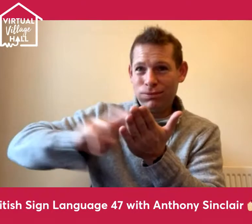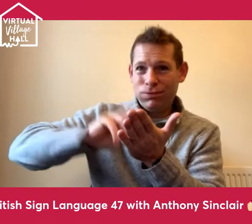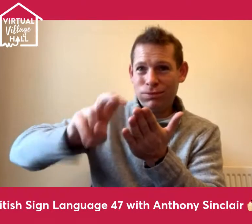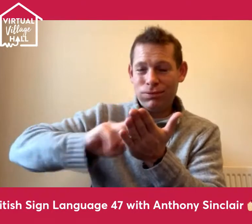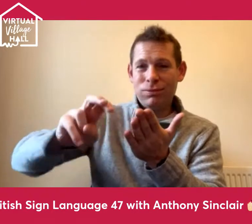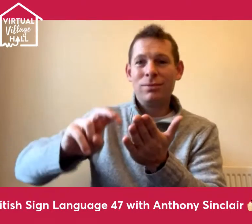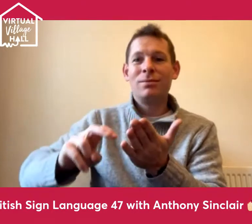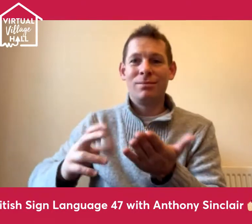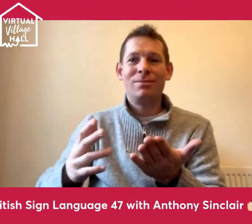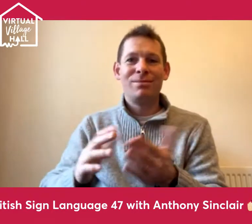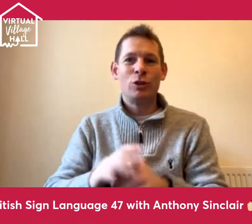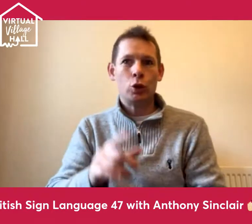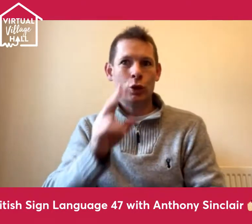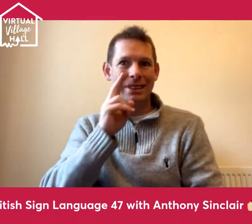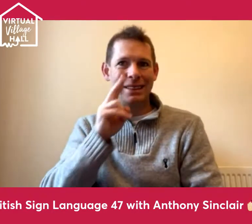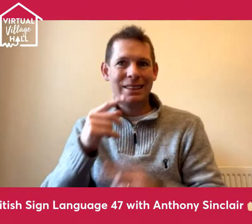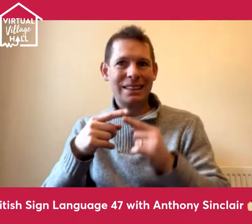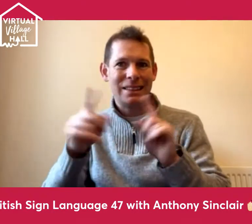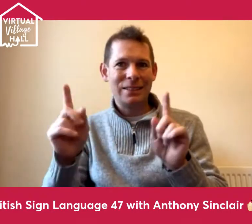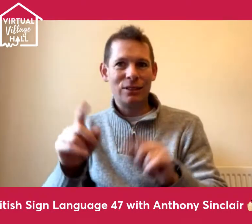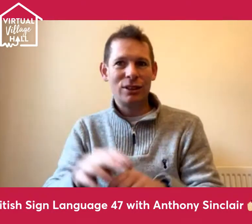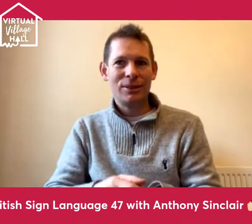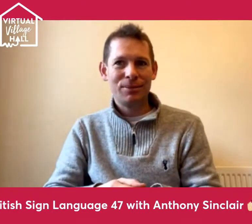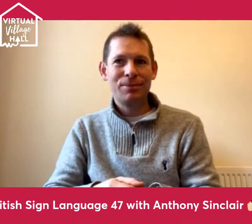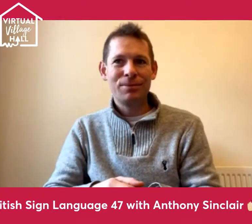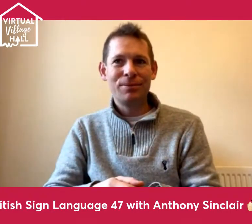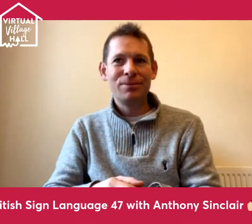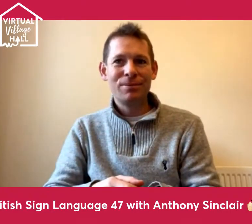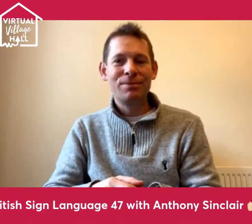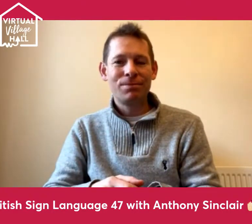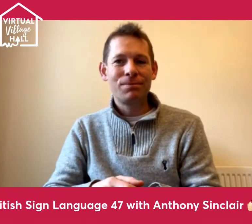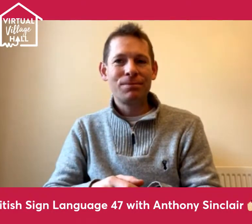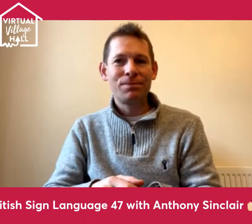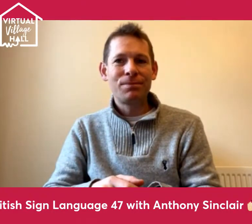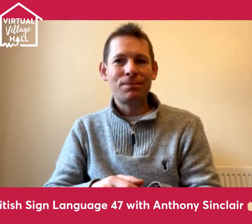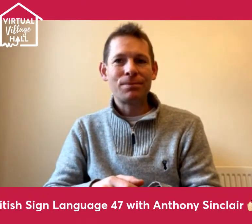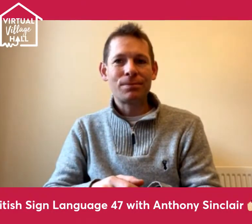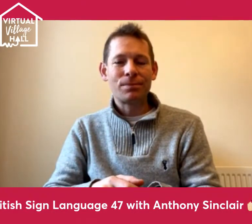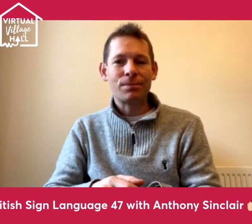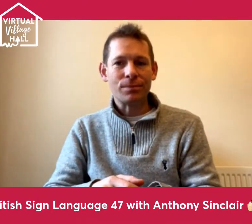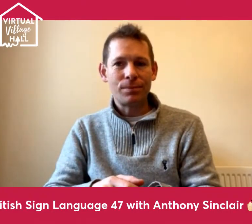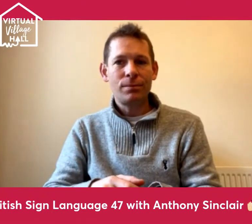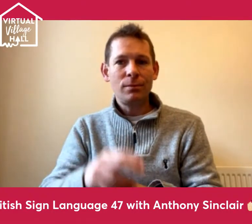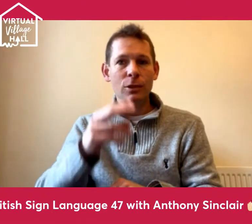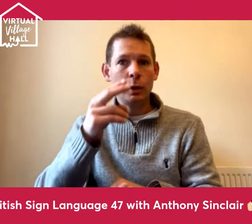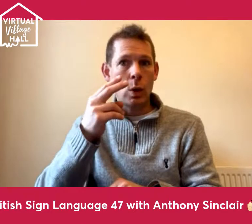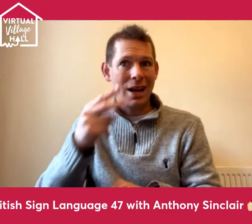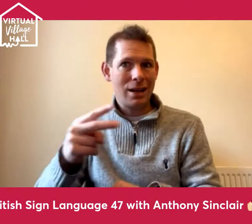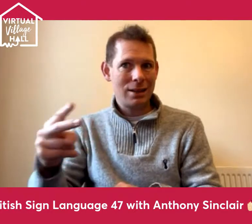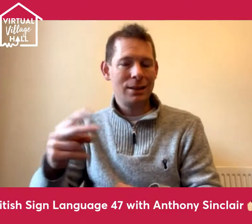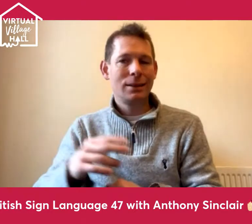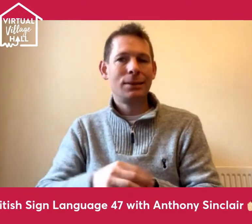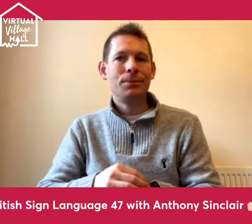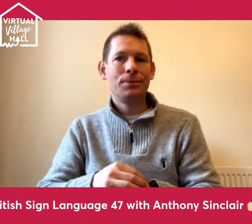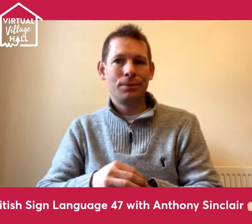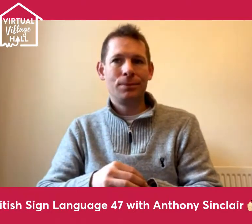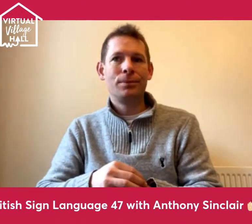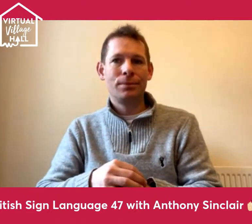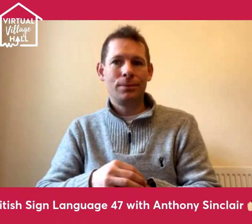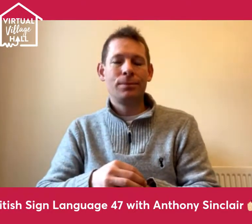saying all that in words or signs. Can you see how the difference is signified by using my facial expressions? So let's watch that again.